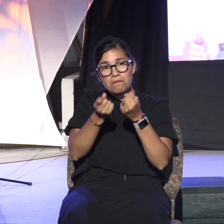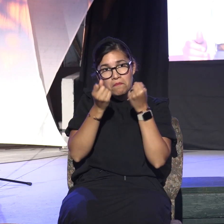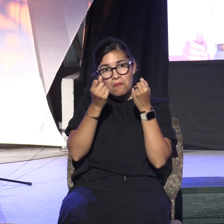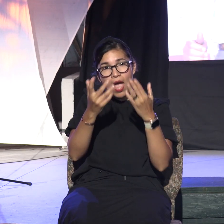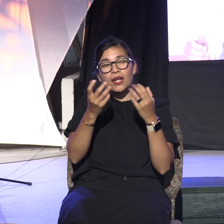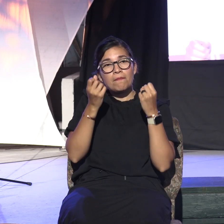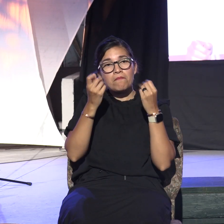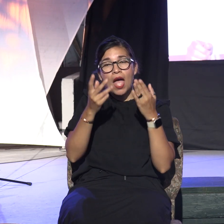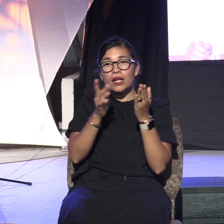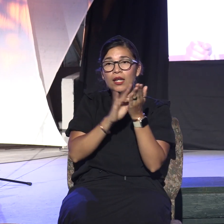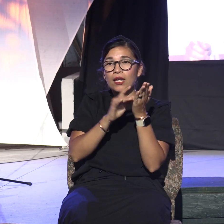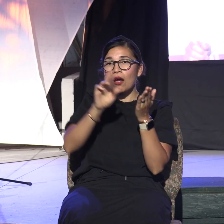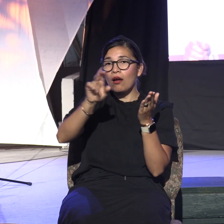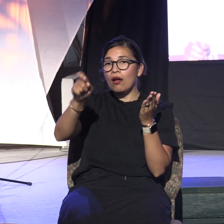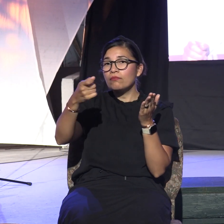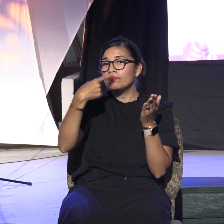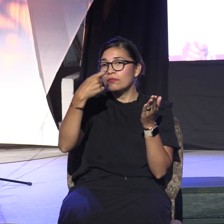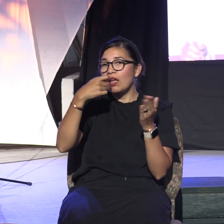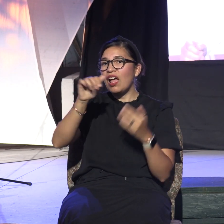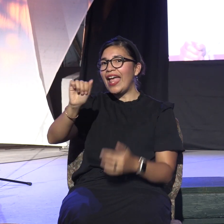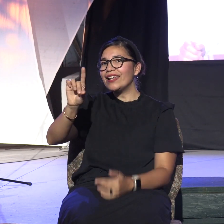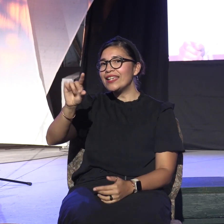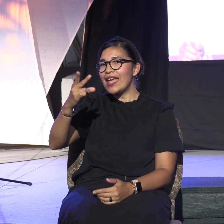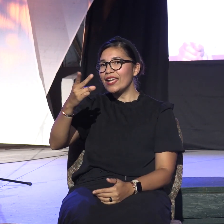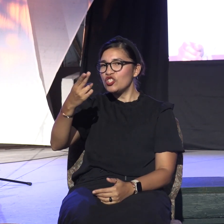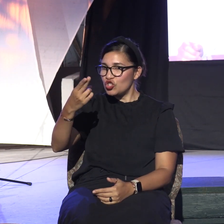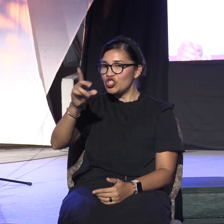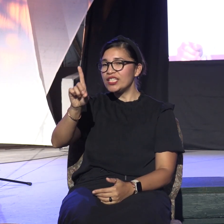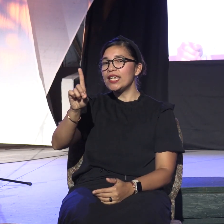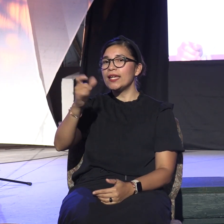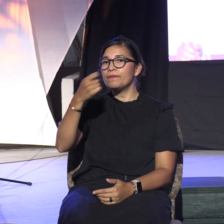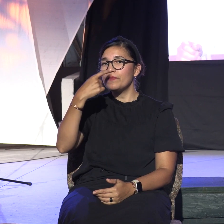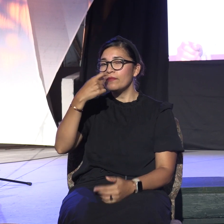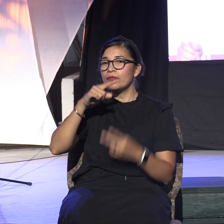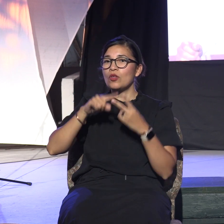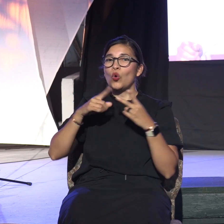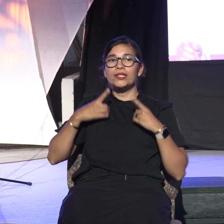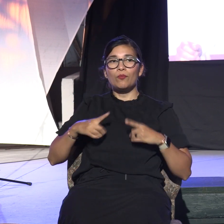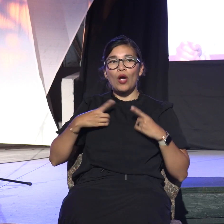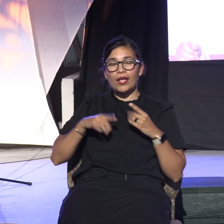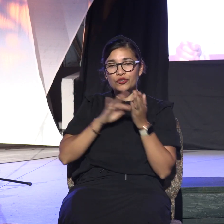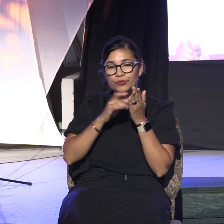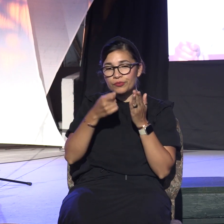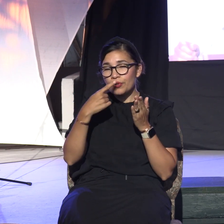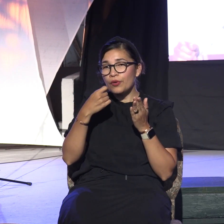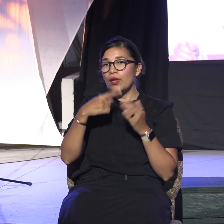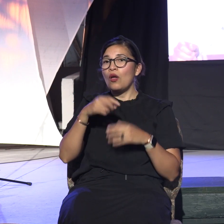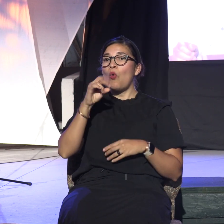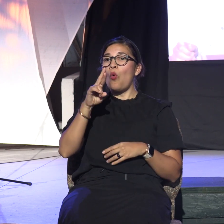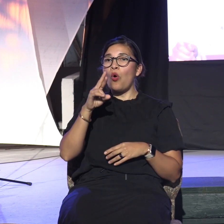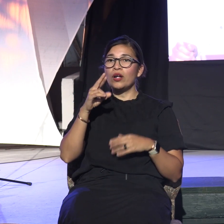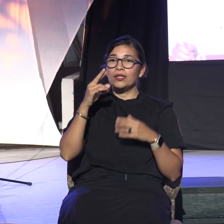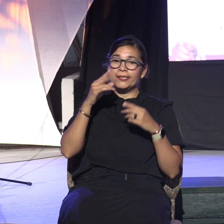drugs, or meaningless hookups. In our rush to give children everything, I'm afraid that we have